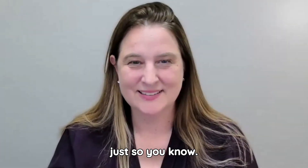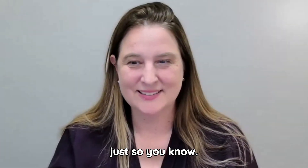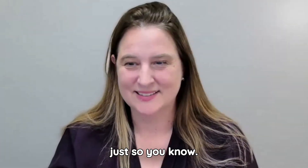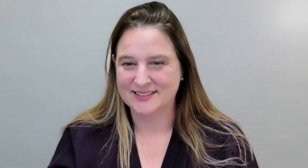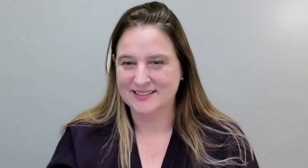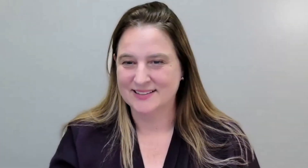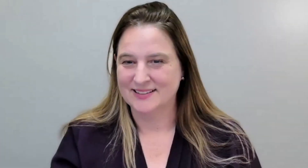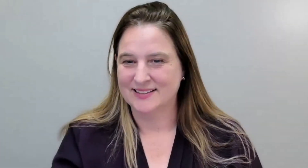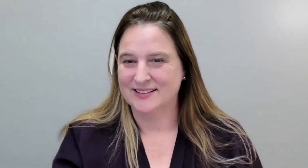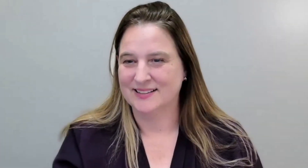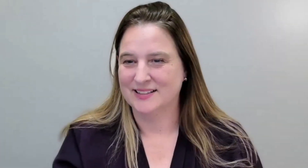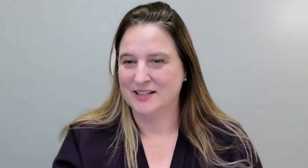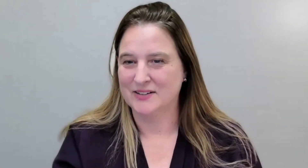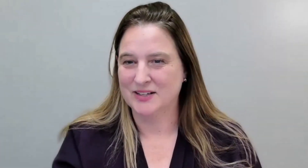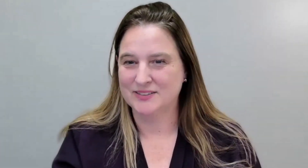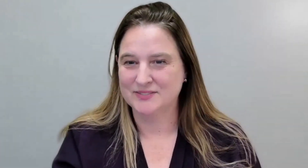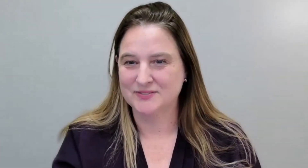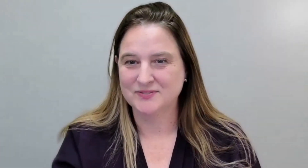know.